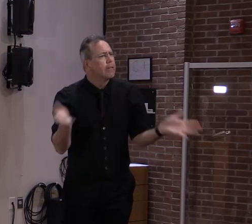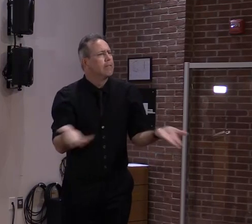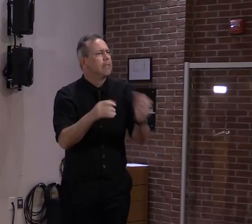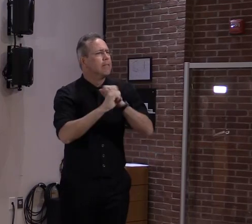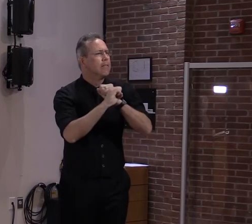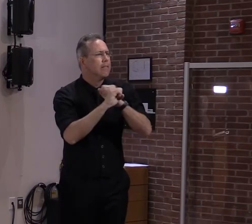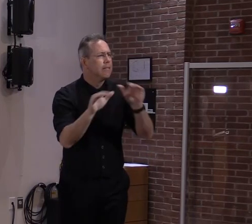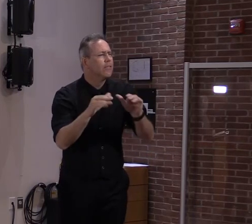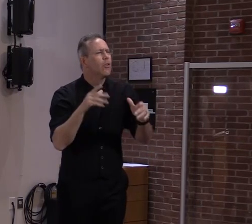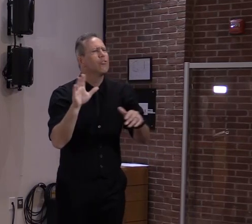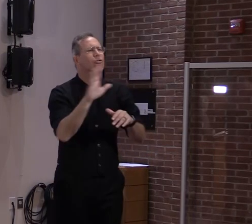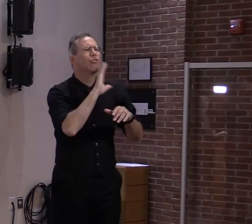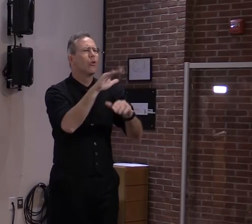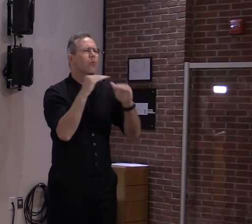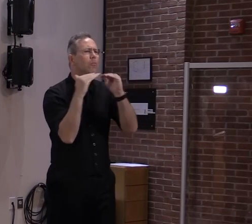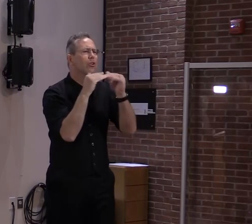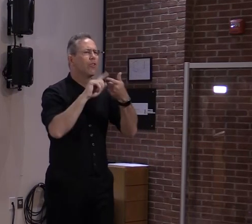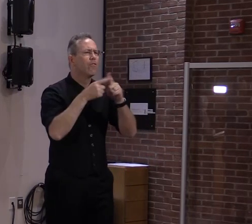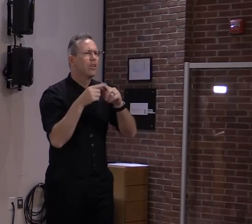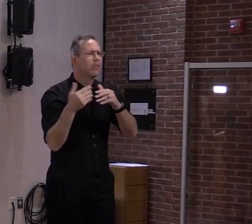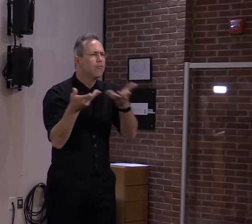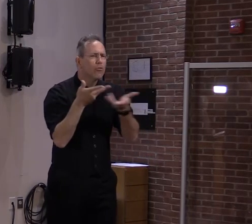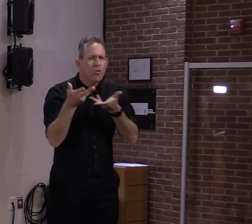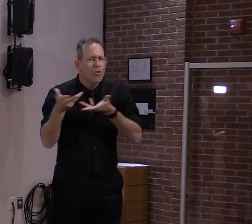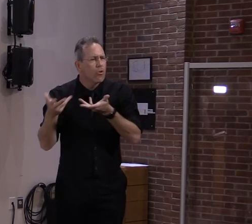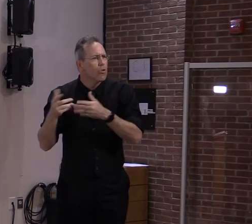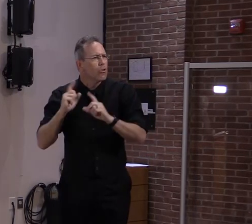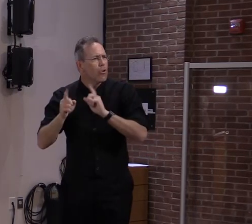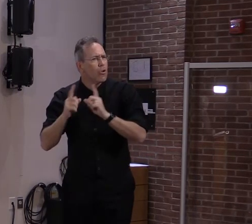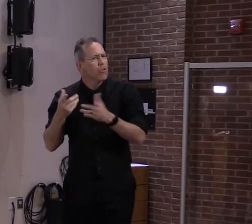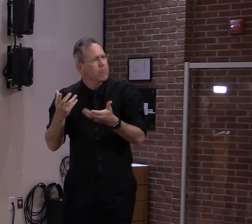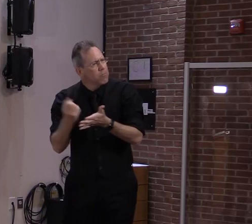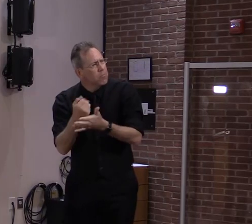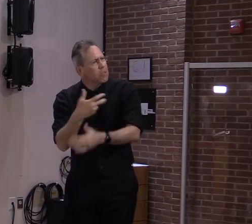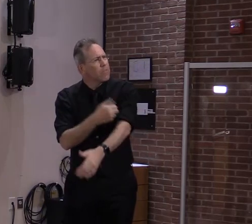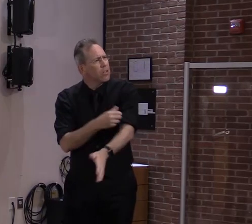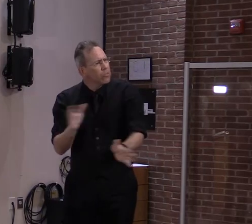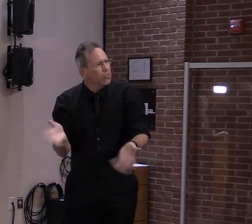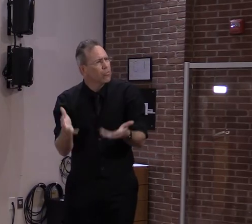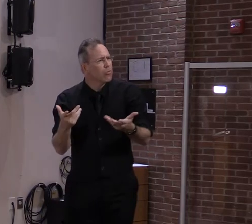is important. I would suspect there's demographic reasons as well, but